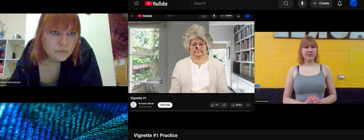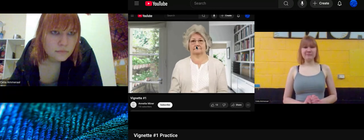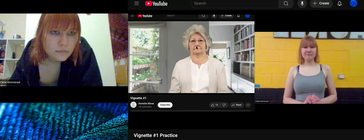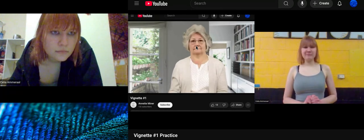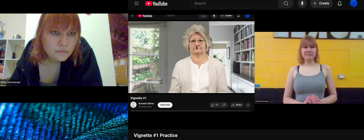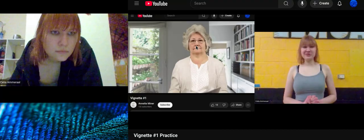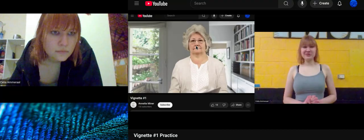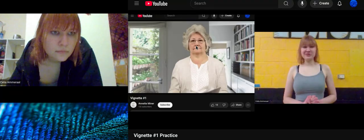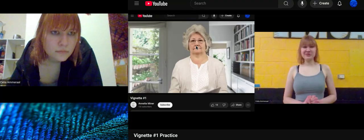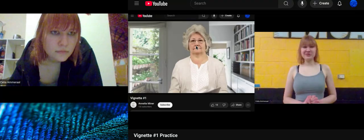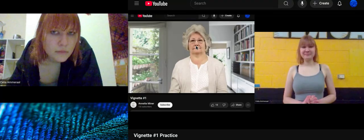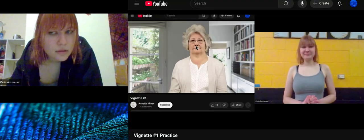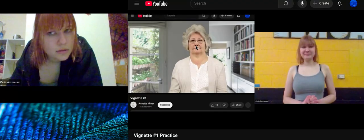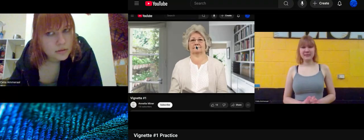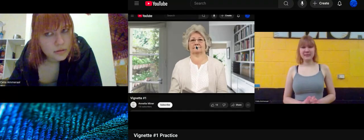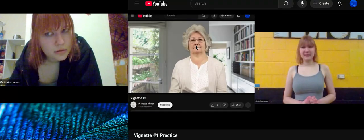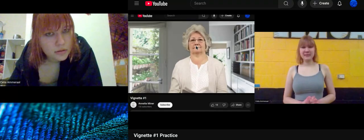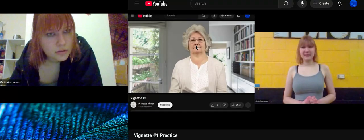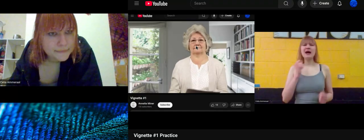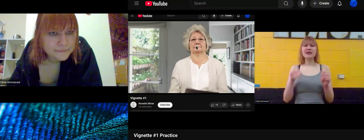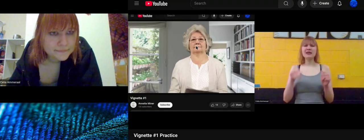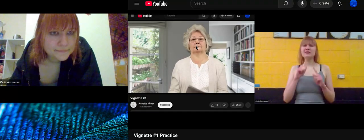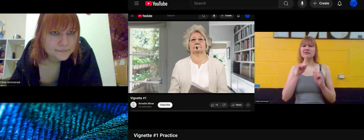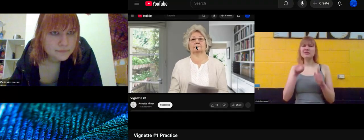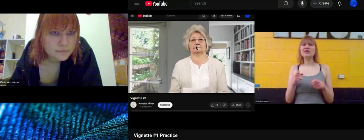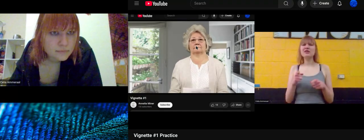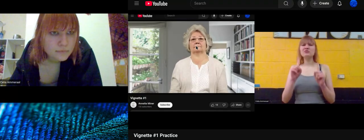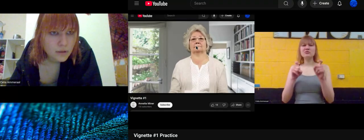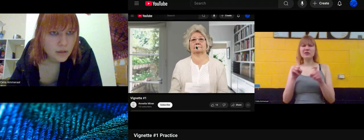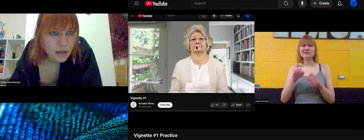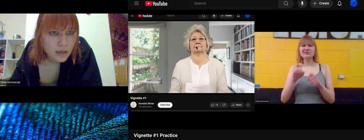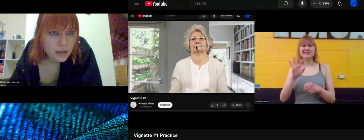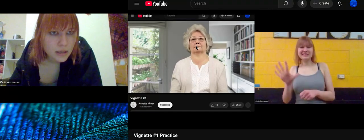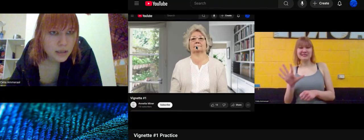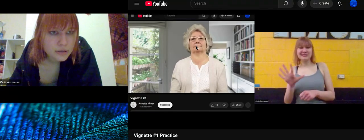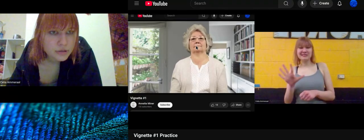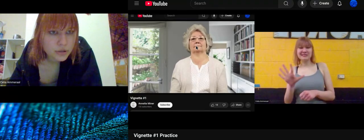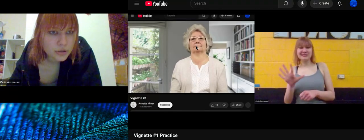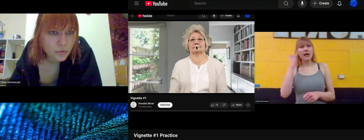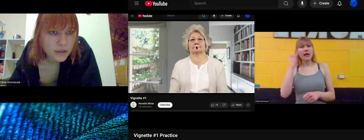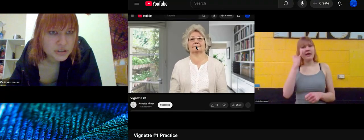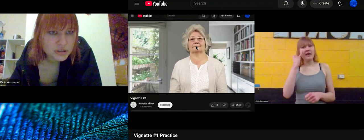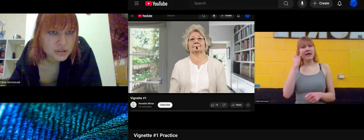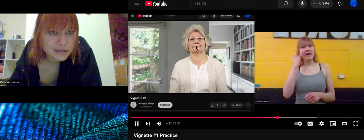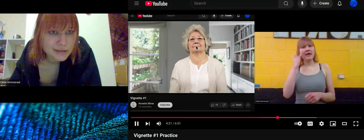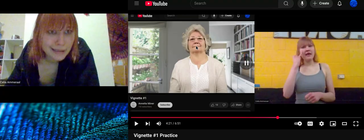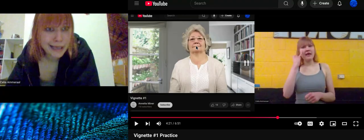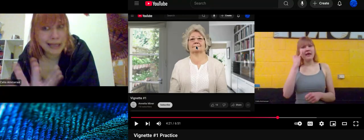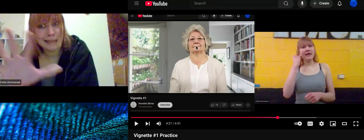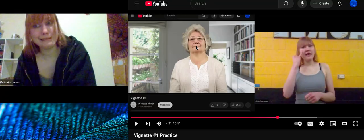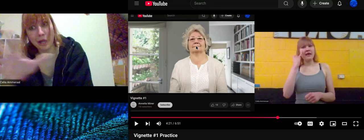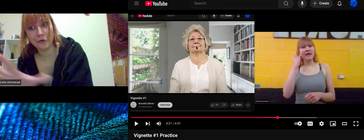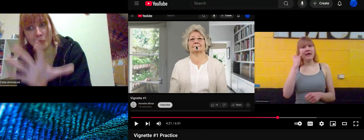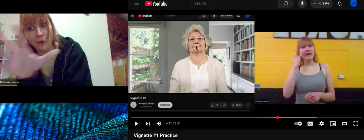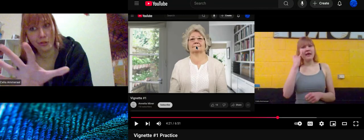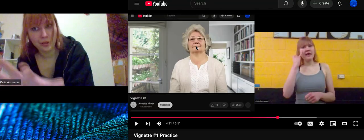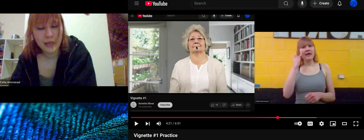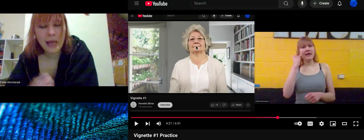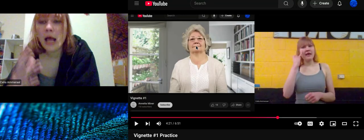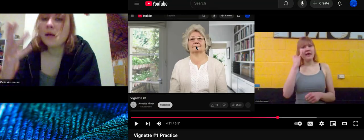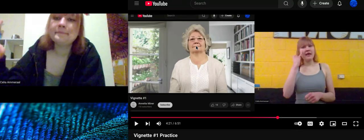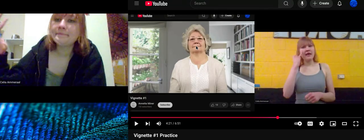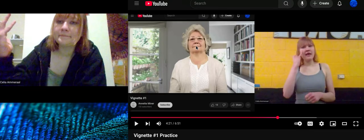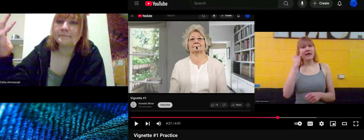some general questions as far as particulars from your test results or your records. That's confidential. General?